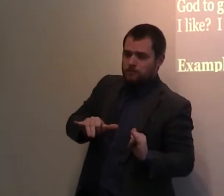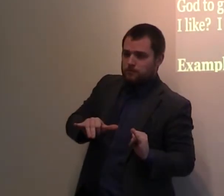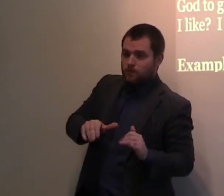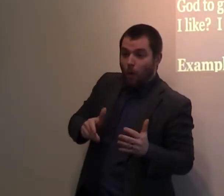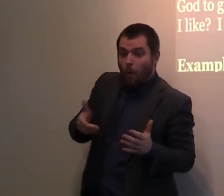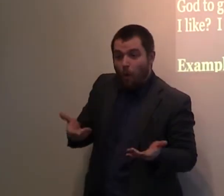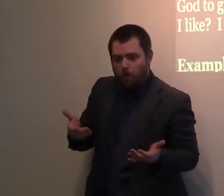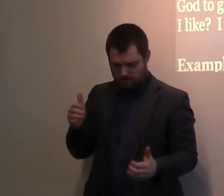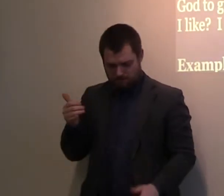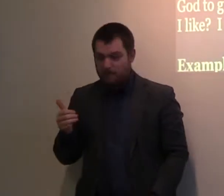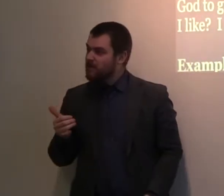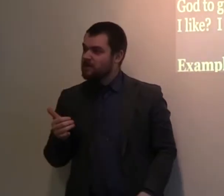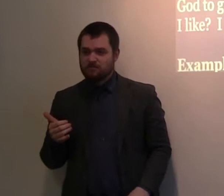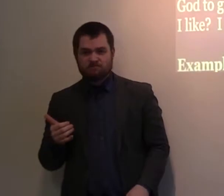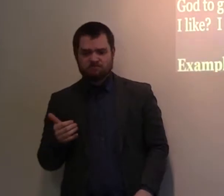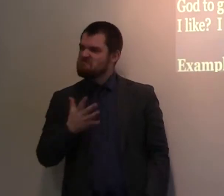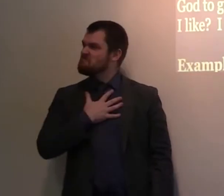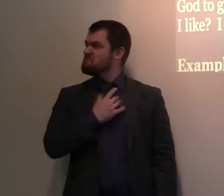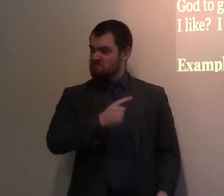Or do I just study what I like?